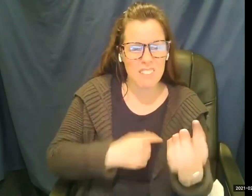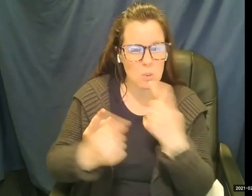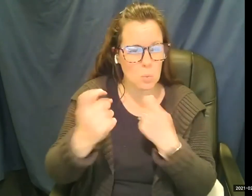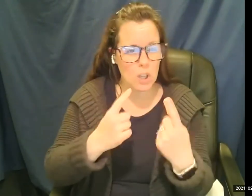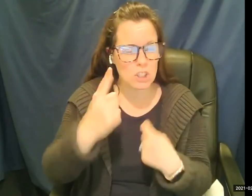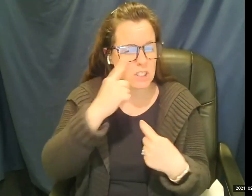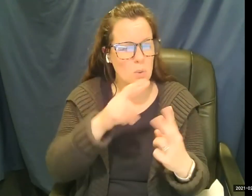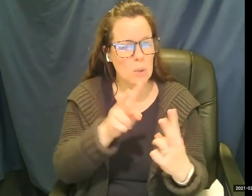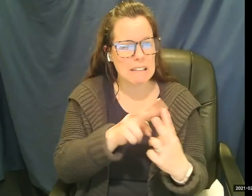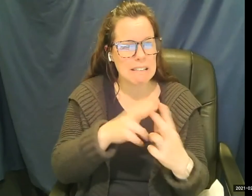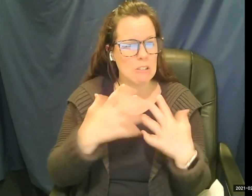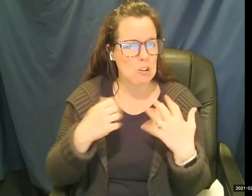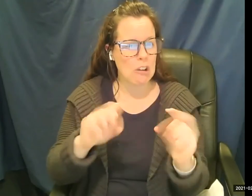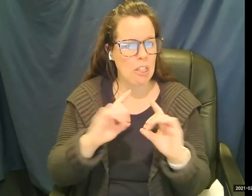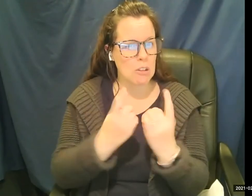health department.